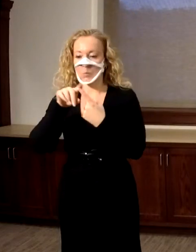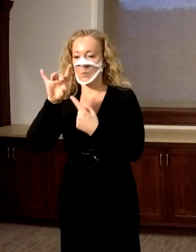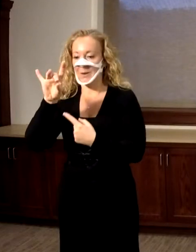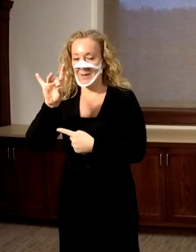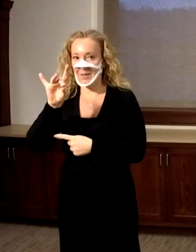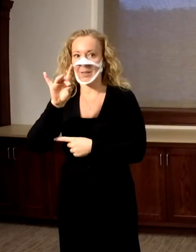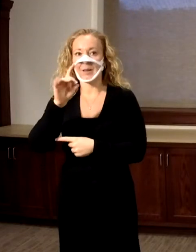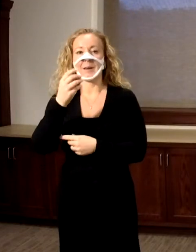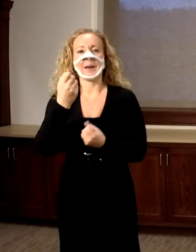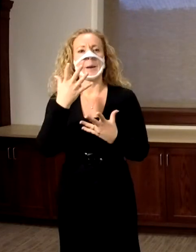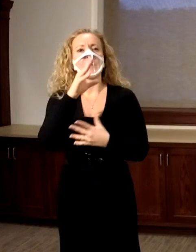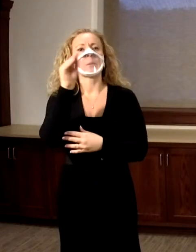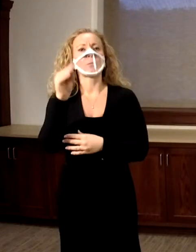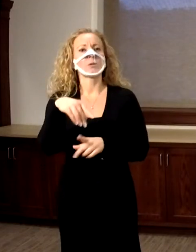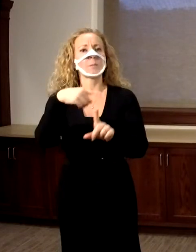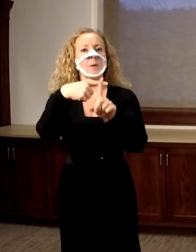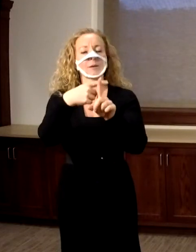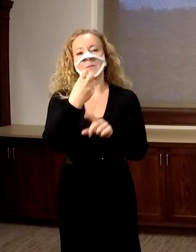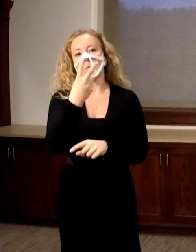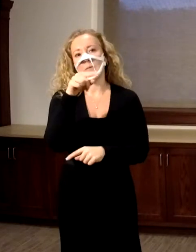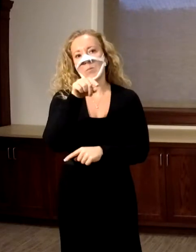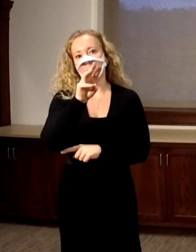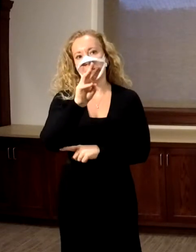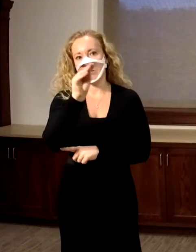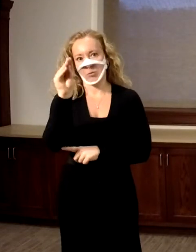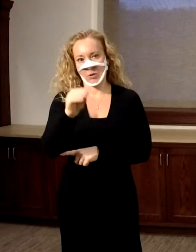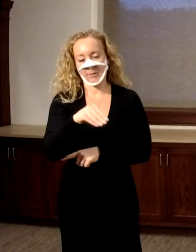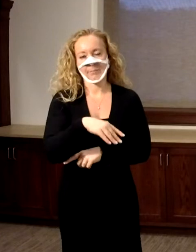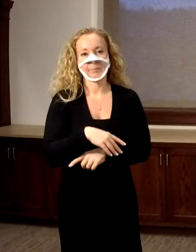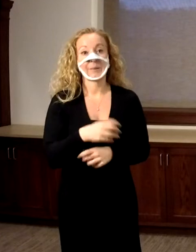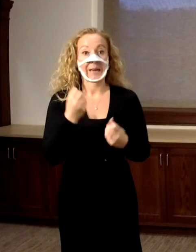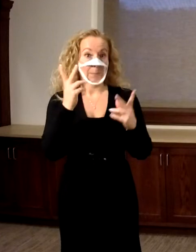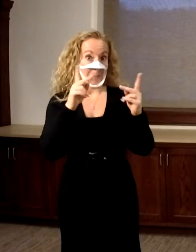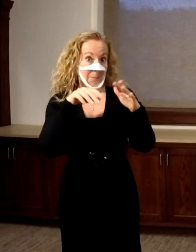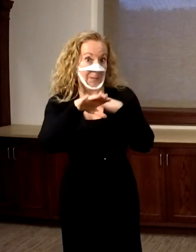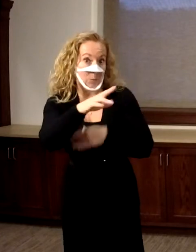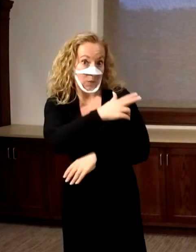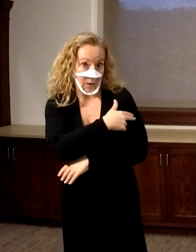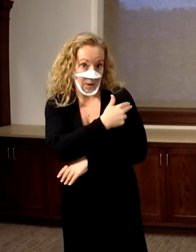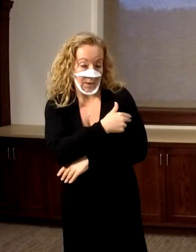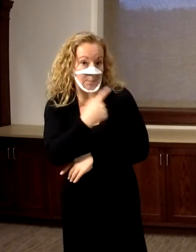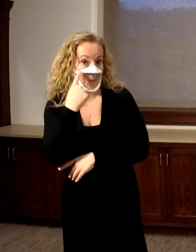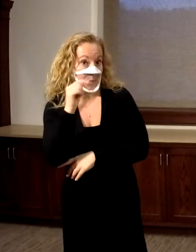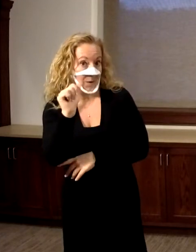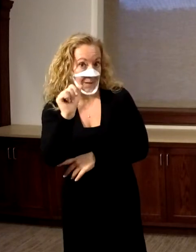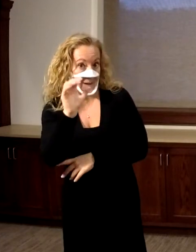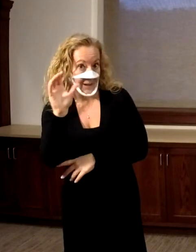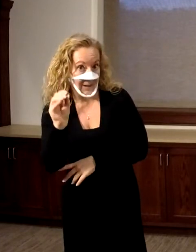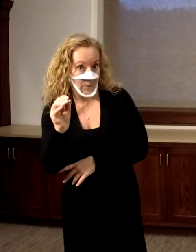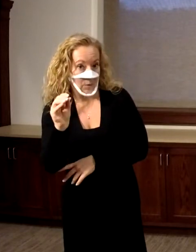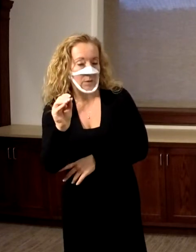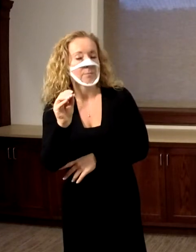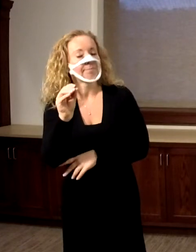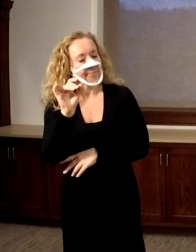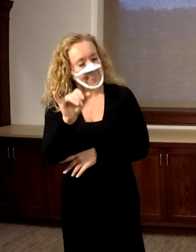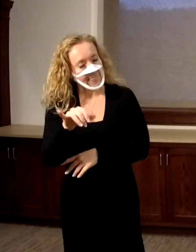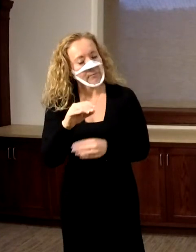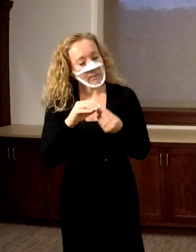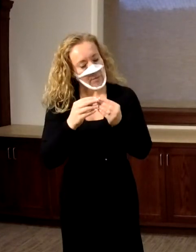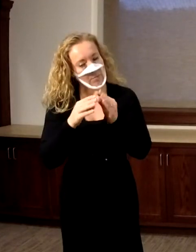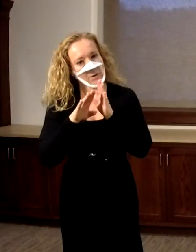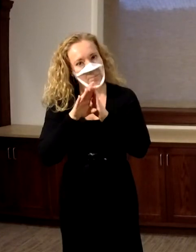is 12.6%. Hospital admissions of Allegheny County residents continues to